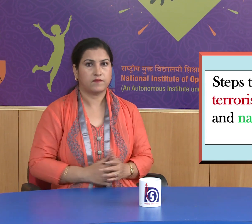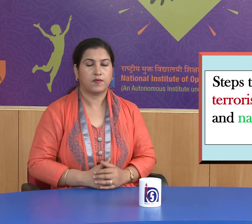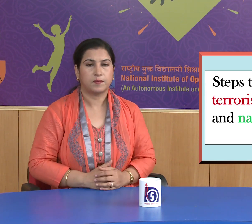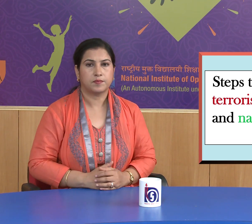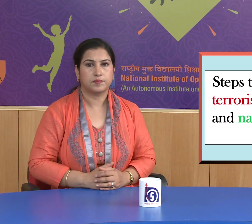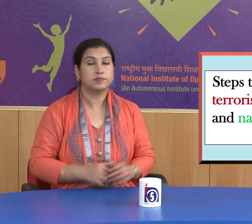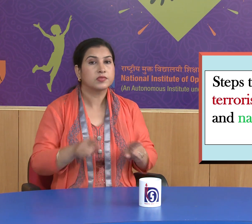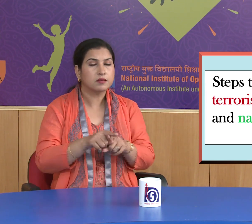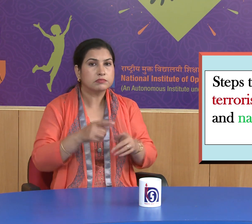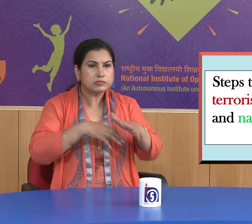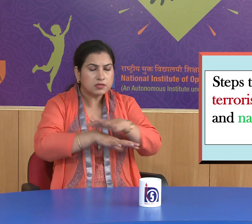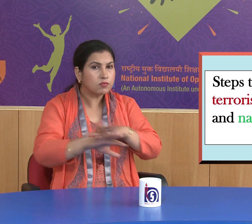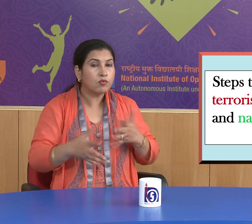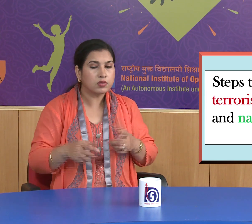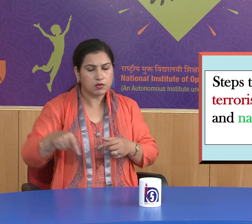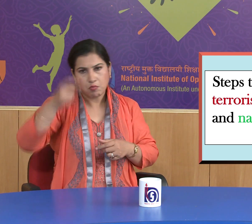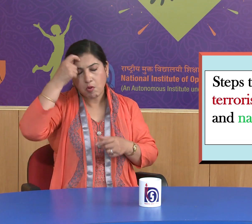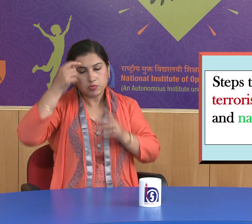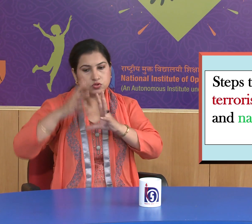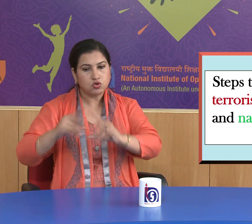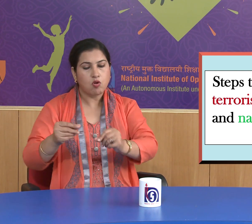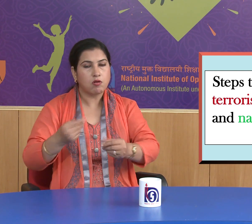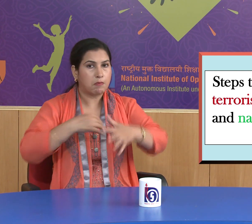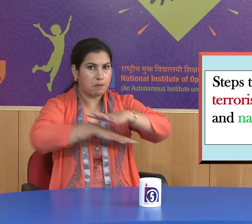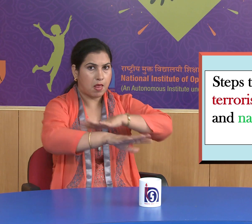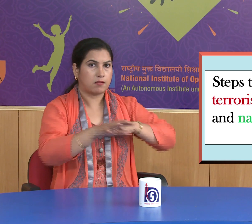and schemes to end the problems of